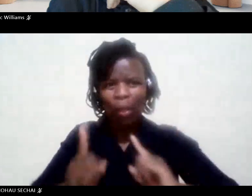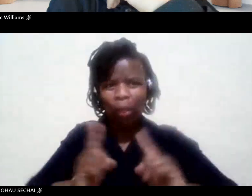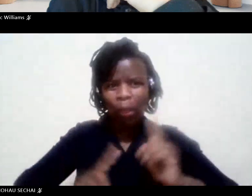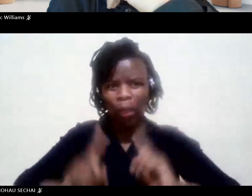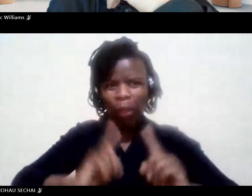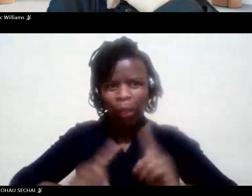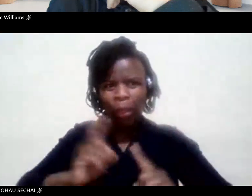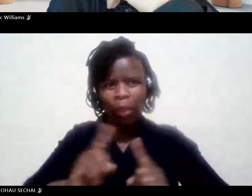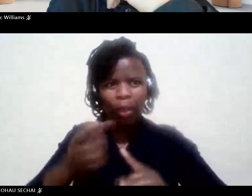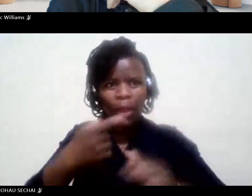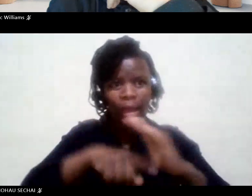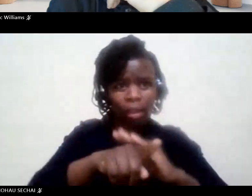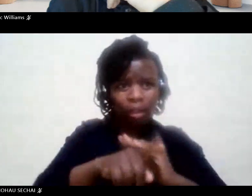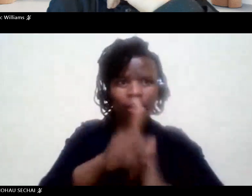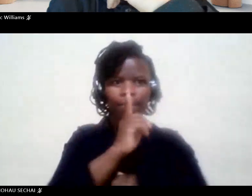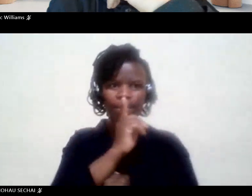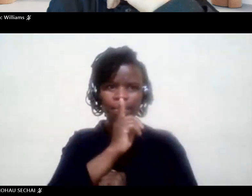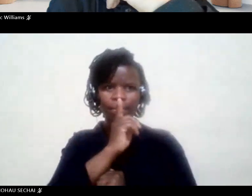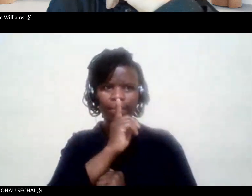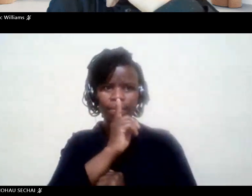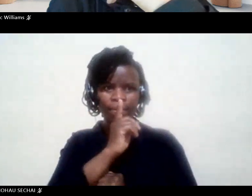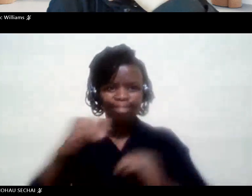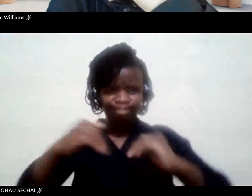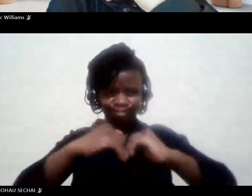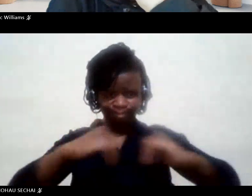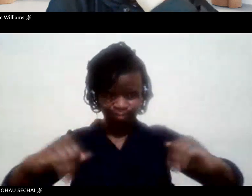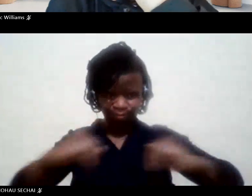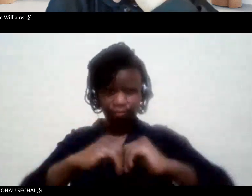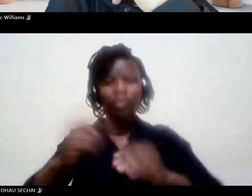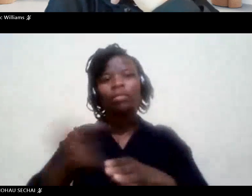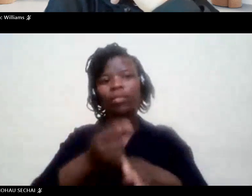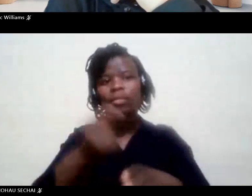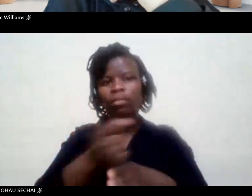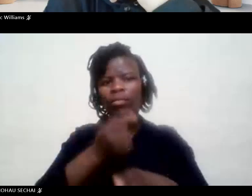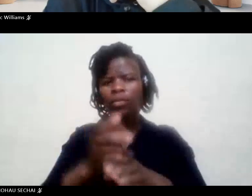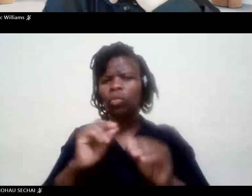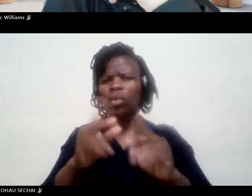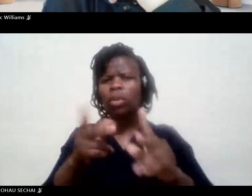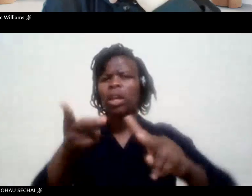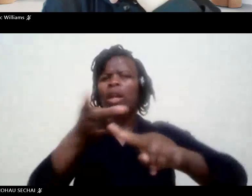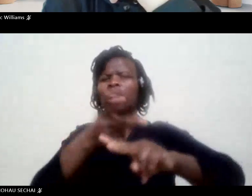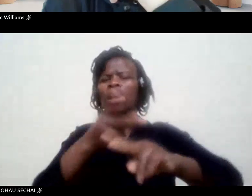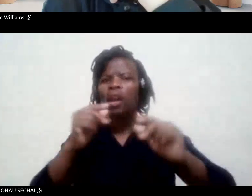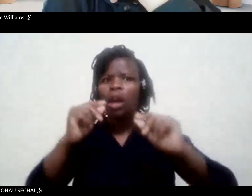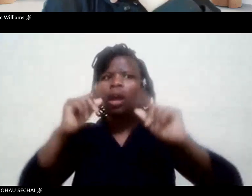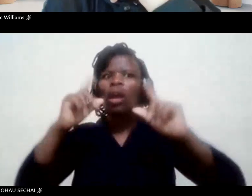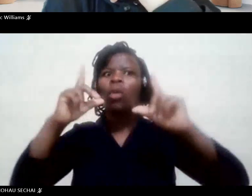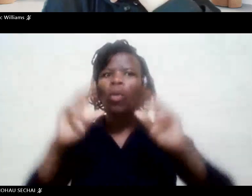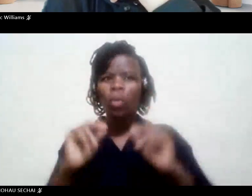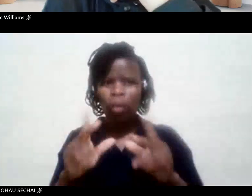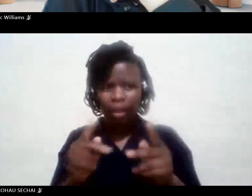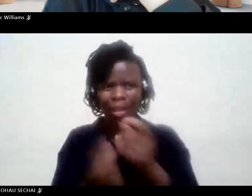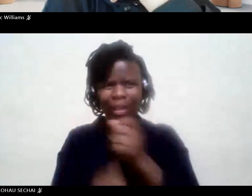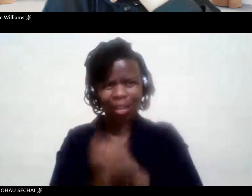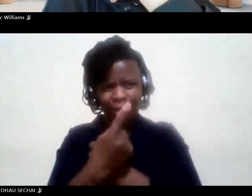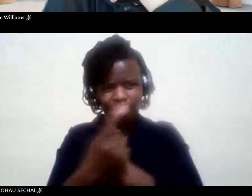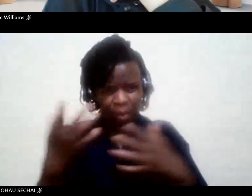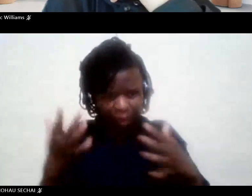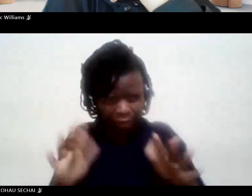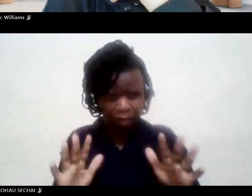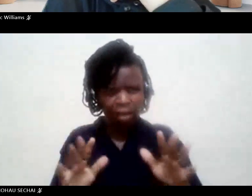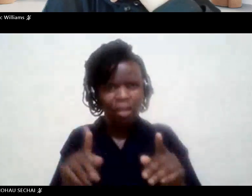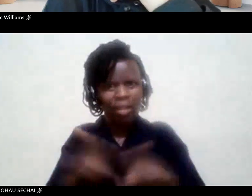Very discriminatory practices. And by the time I realized that, everything has happened and everything, but these are one of the things that happen,